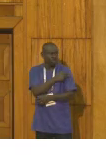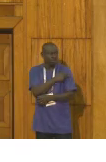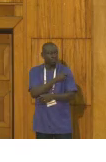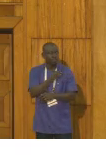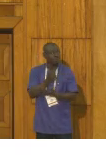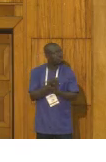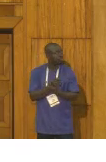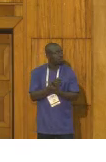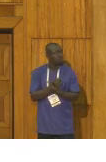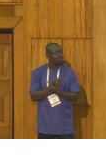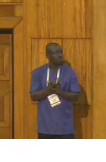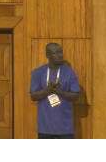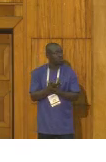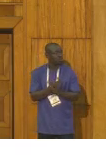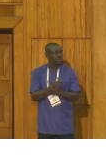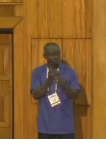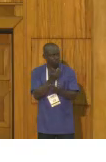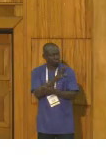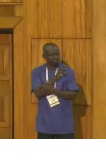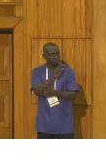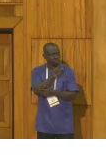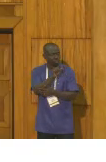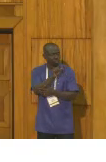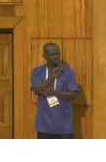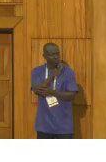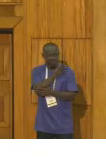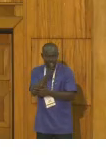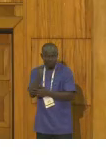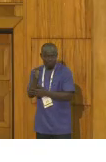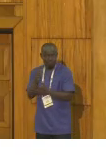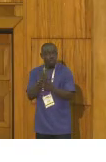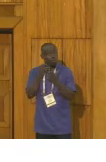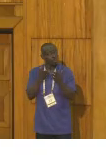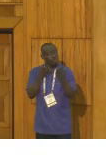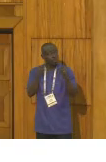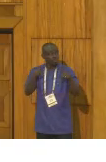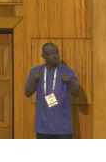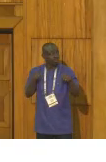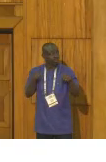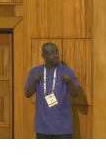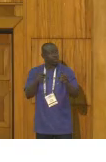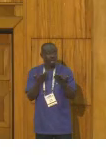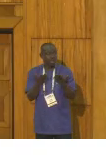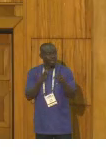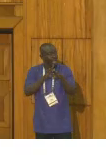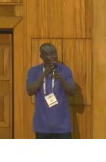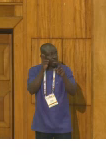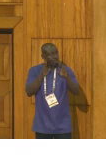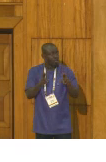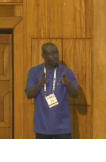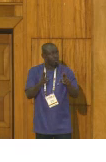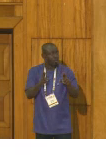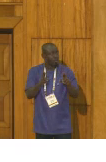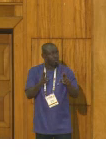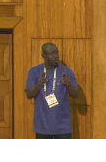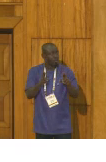23rd April to 23rd May 2025. So what I'll be presenting to you today will be the preliminary results of the period that I've